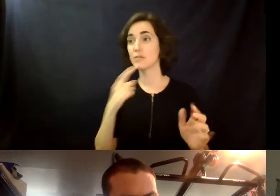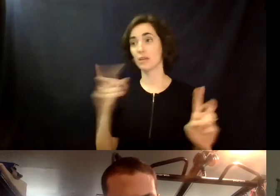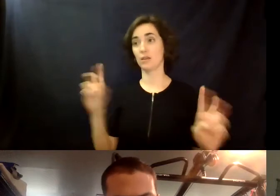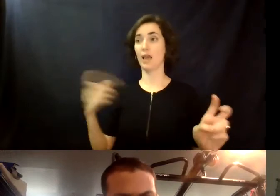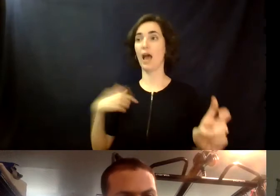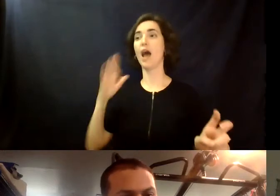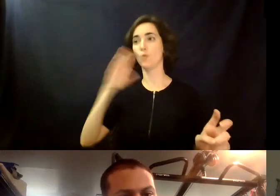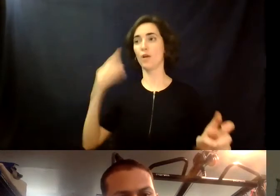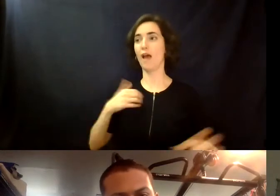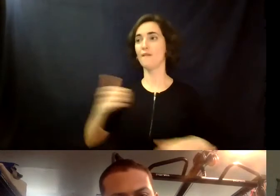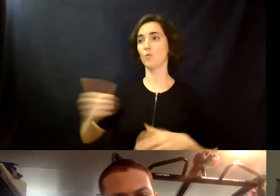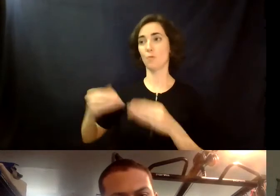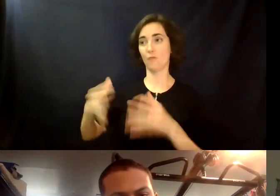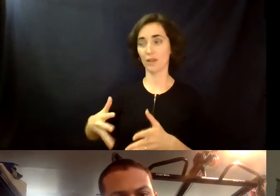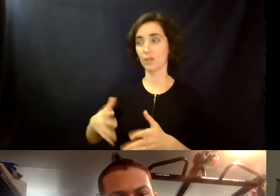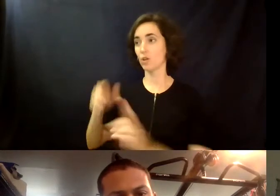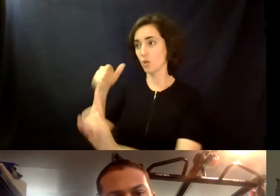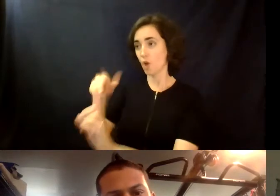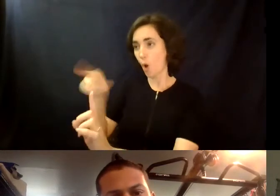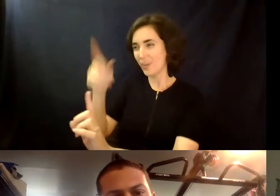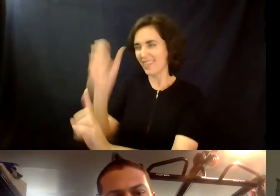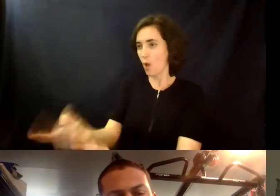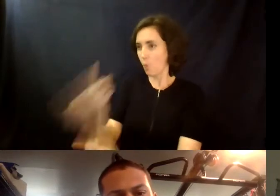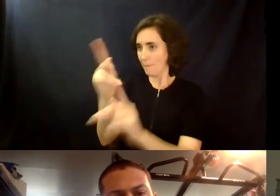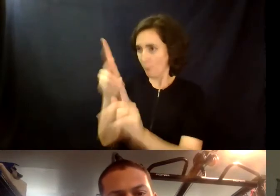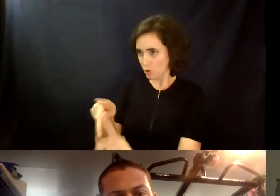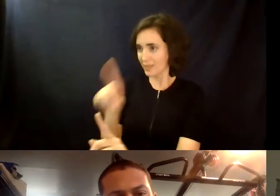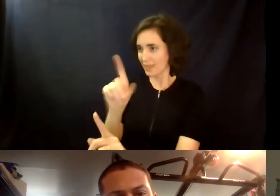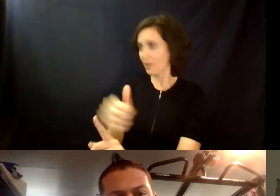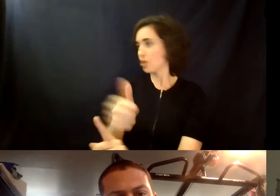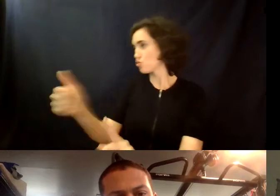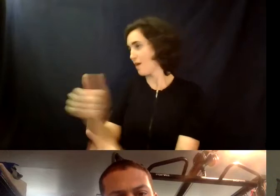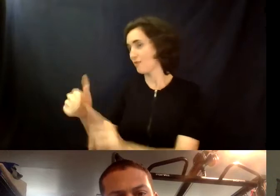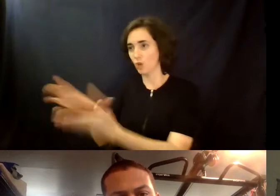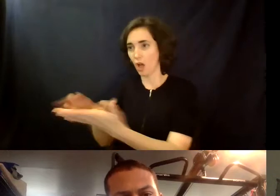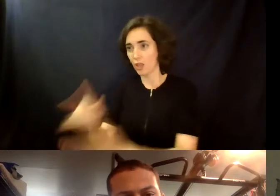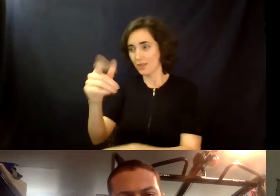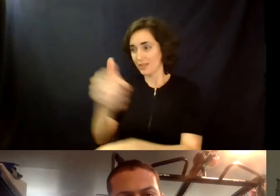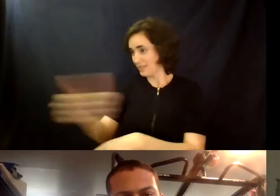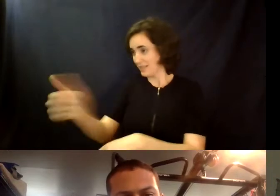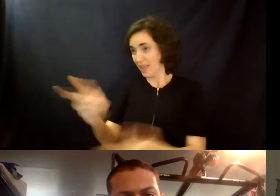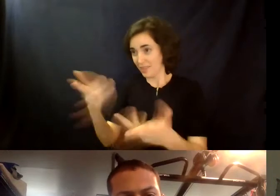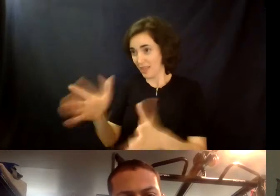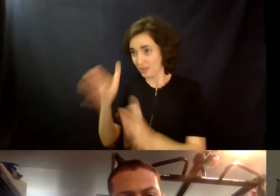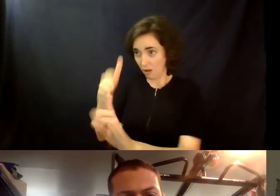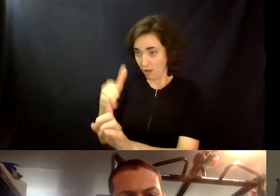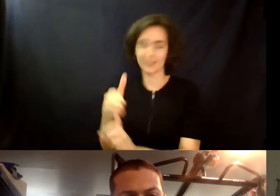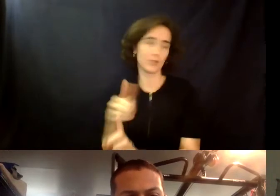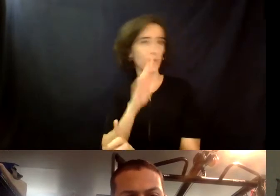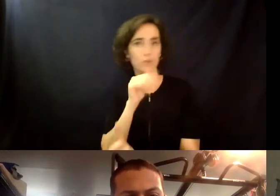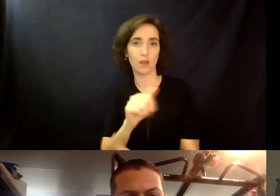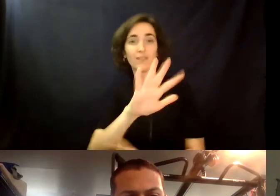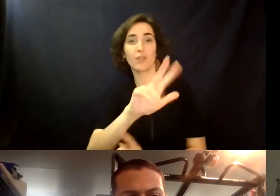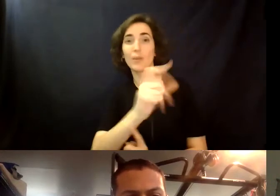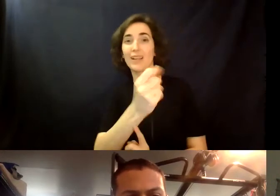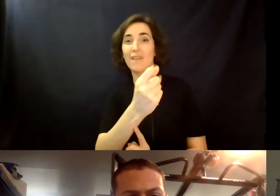that only provides services to that one person that has a disability to and from college for that one trip is not going to be like that. For 5311 is really like